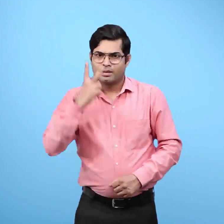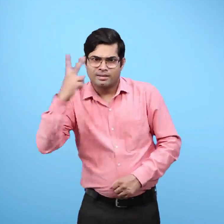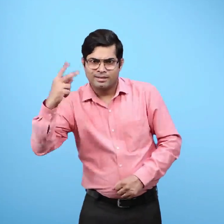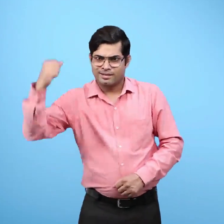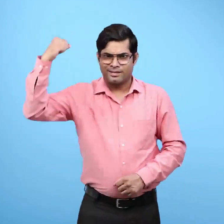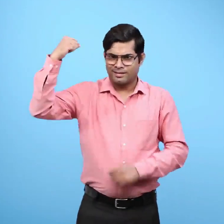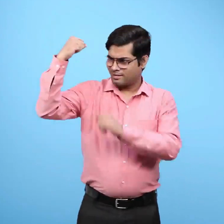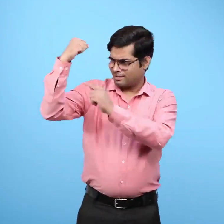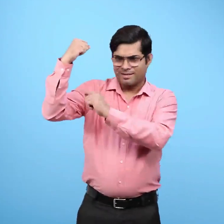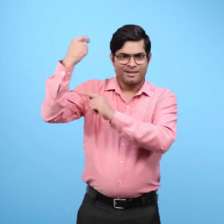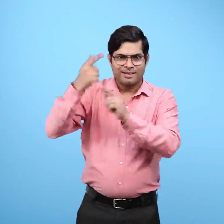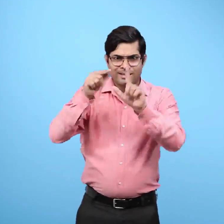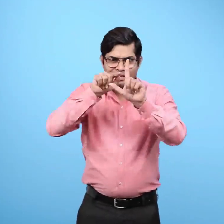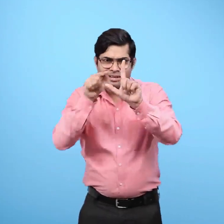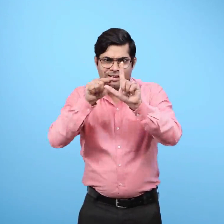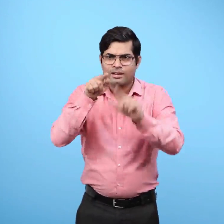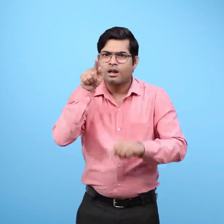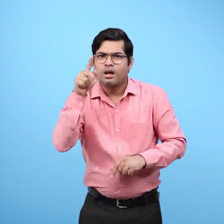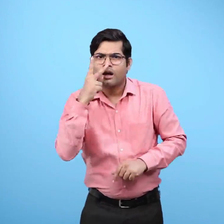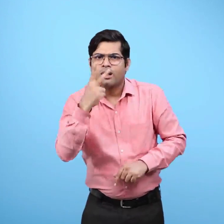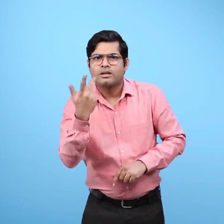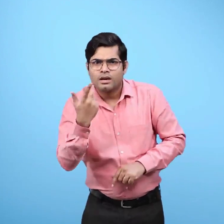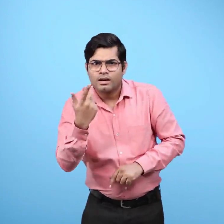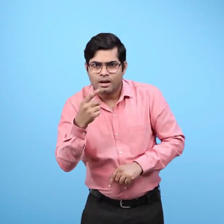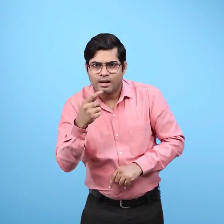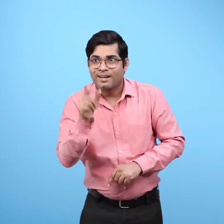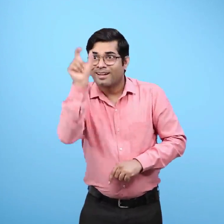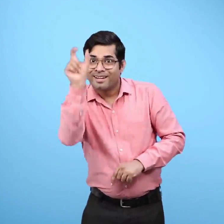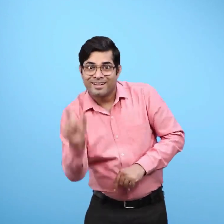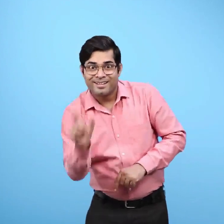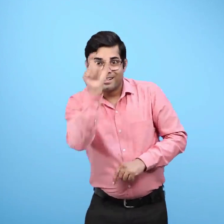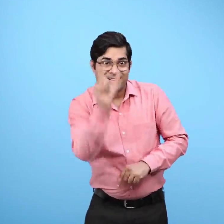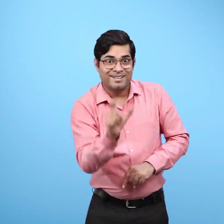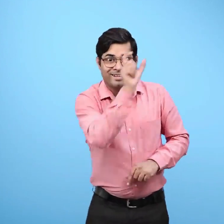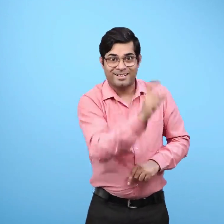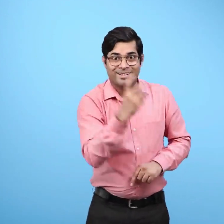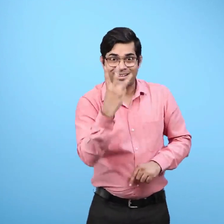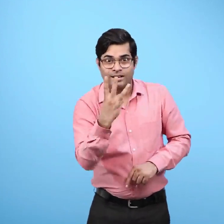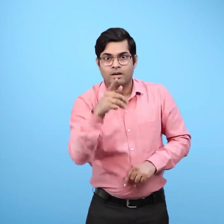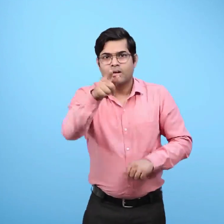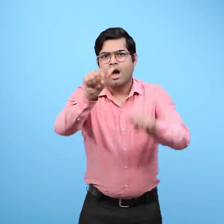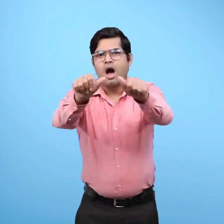to observe the angle and give the correct answer accordingly.